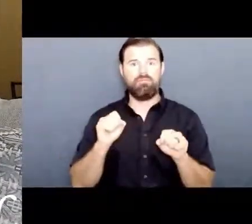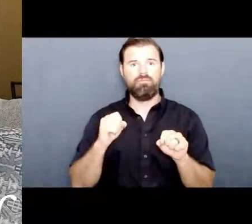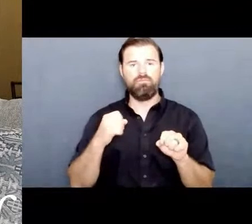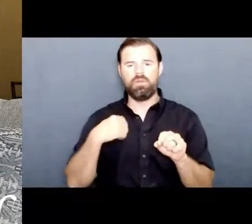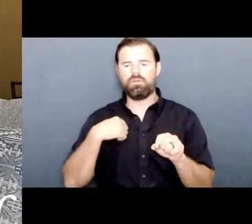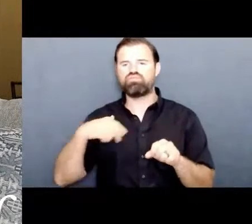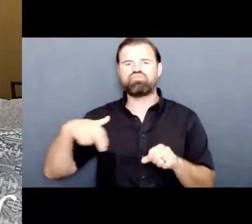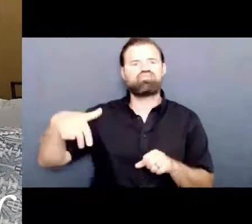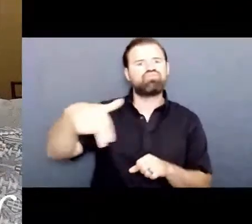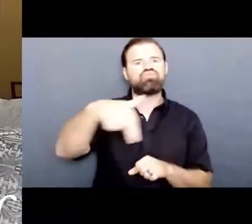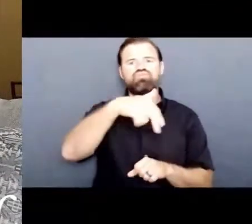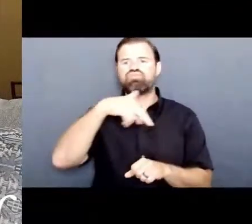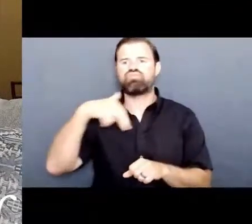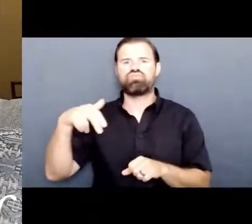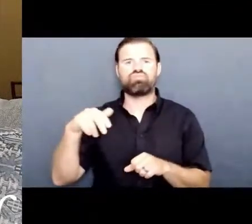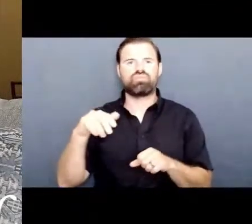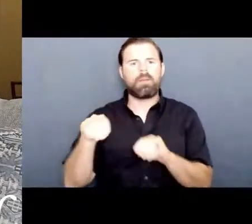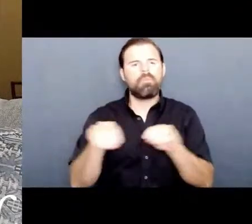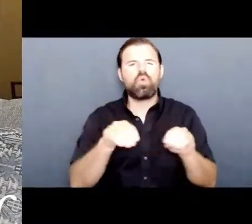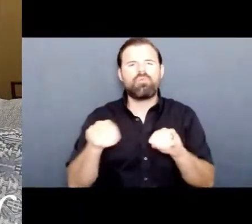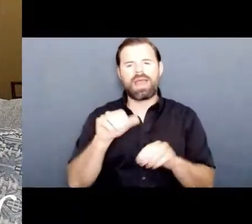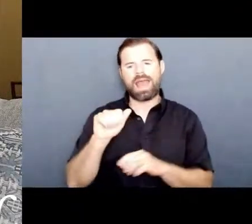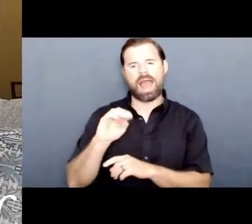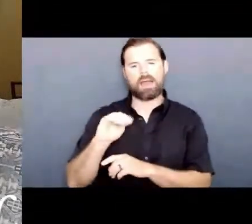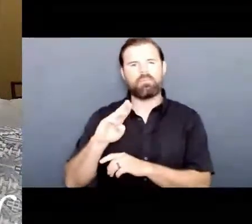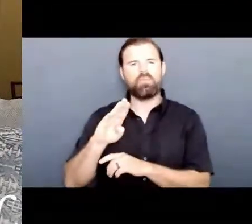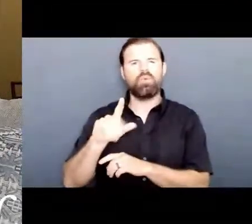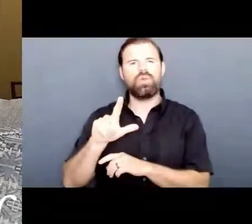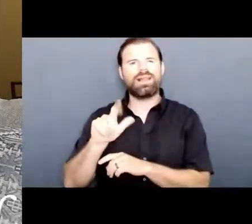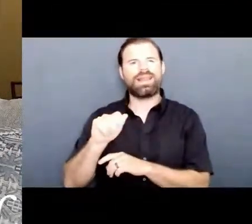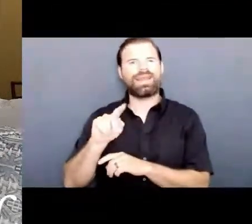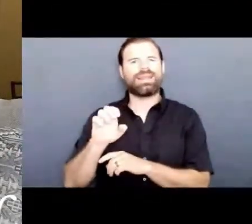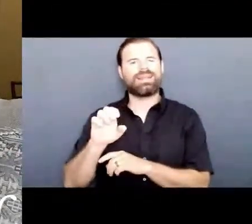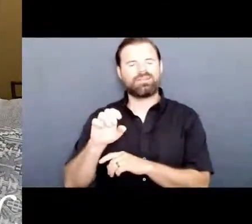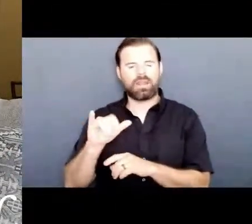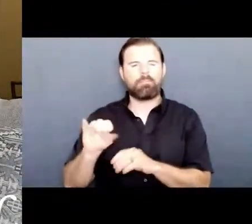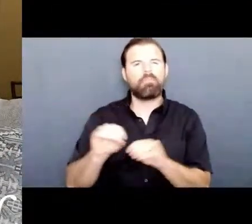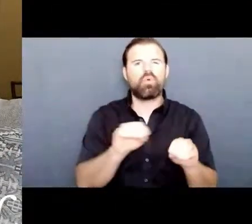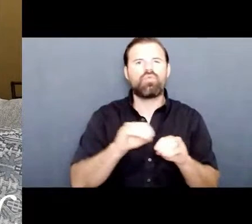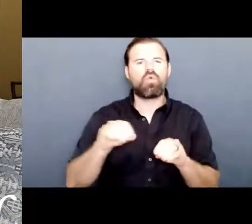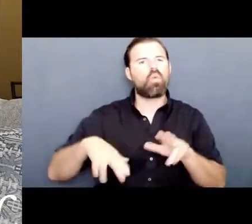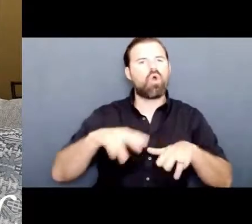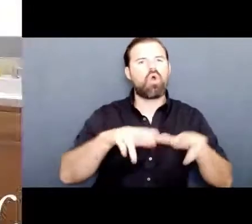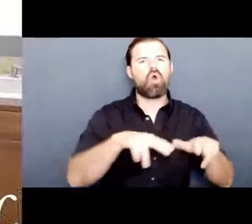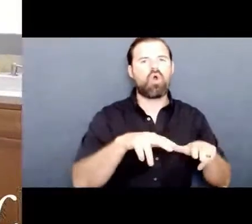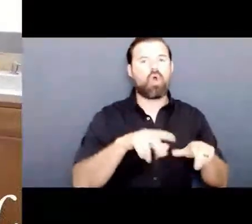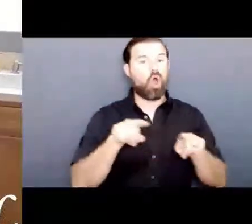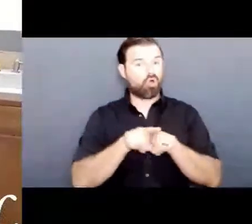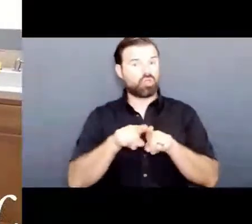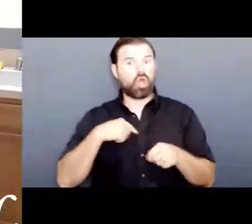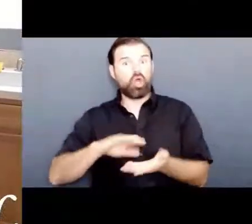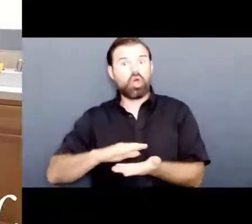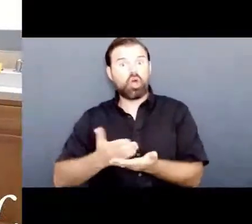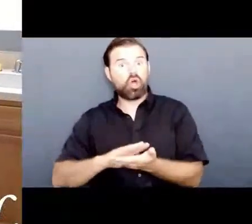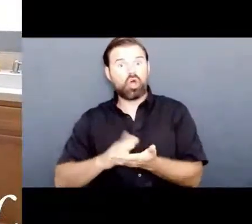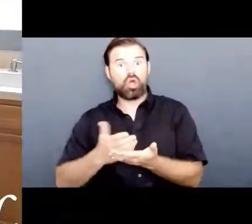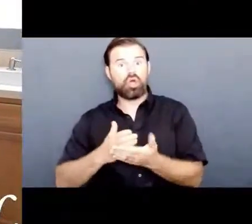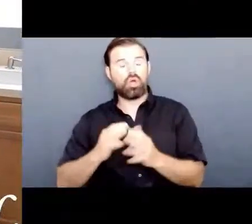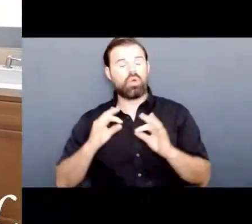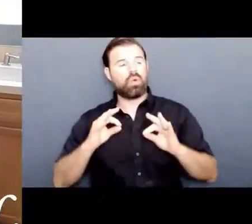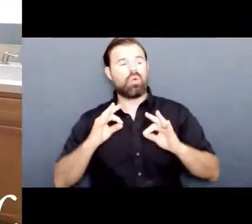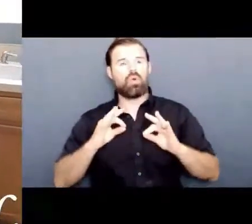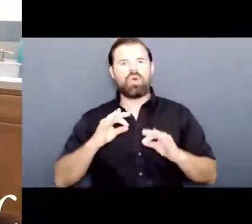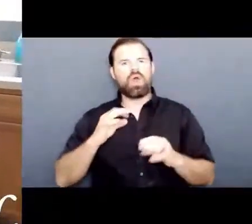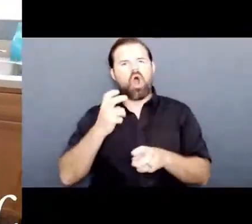and ambulating around the house. Also, it's allowed me to start cooking because it's hard for